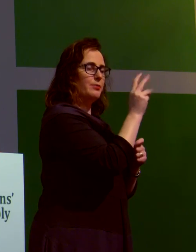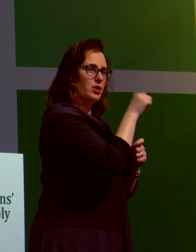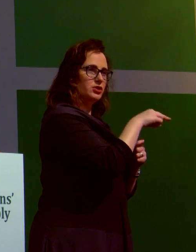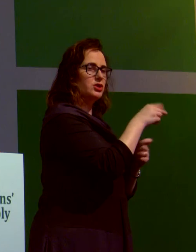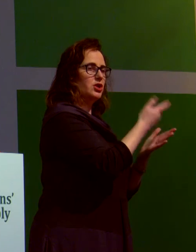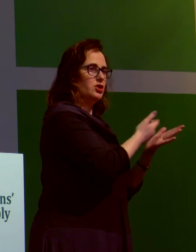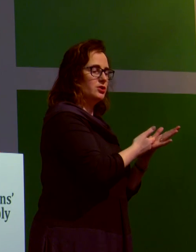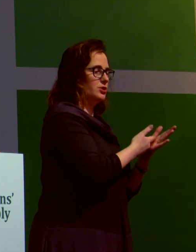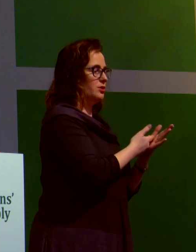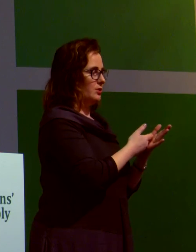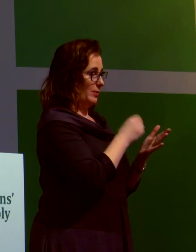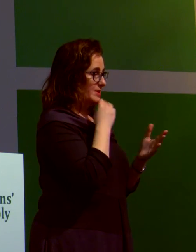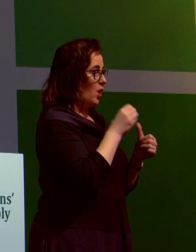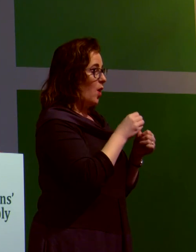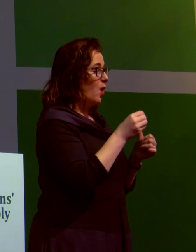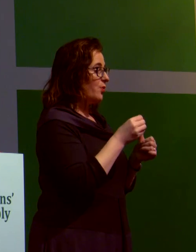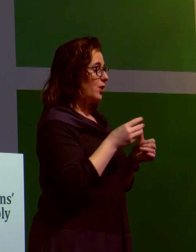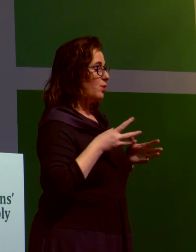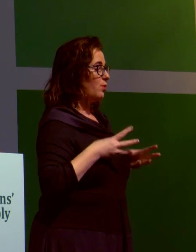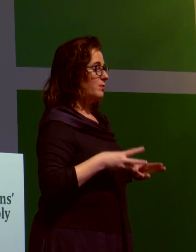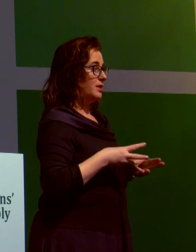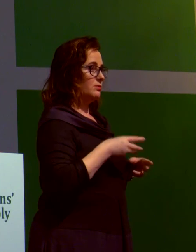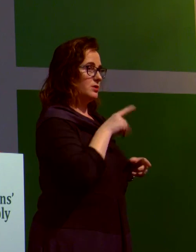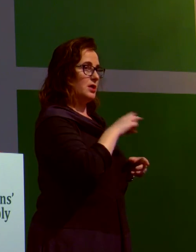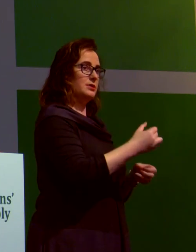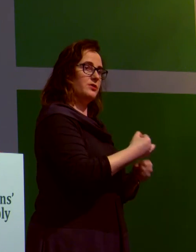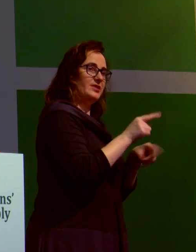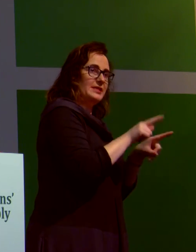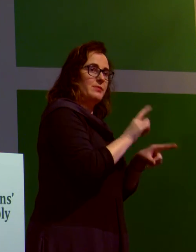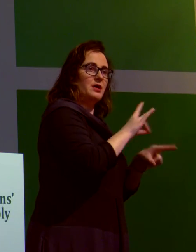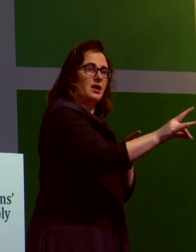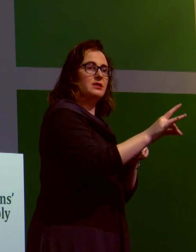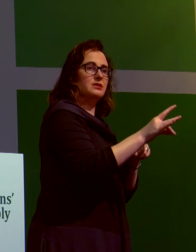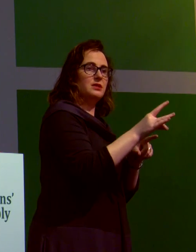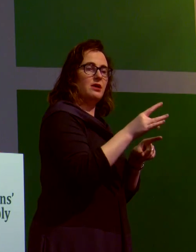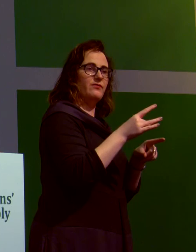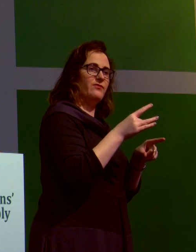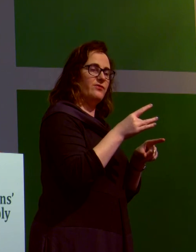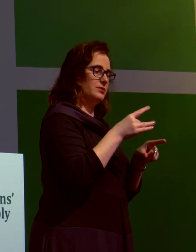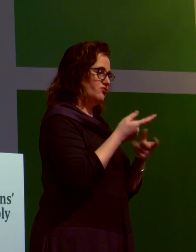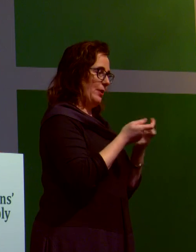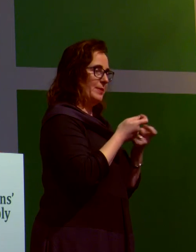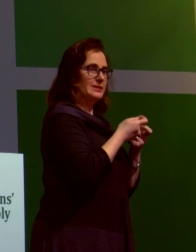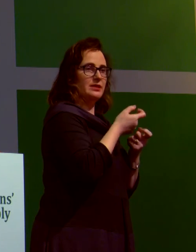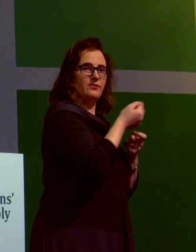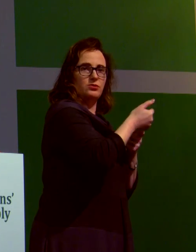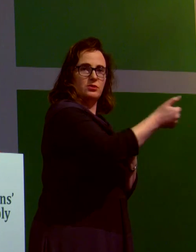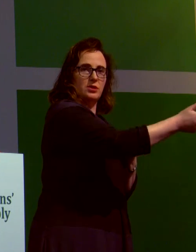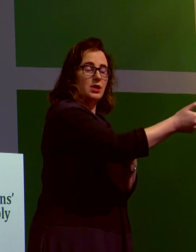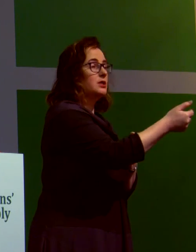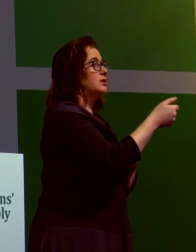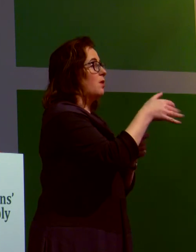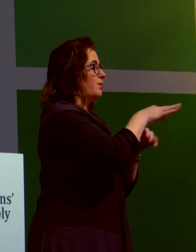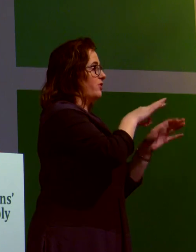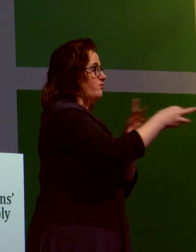other women would not suffer similar human rights violations in the future. And in response to that particular situation, the state said,